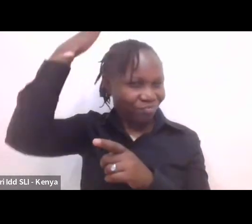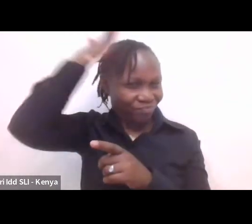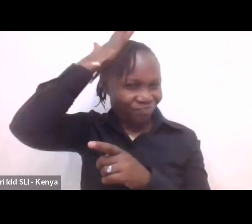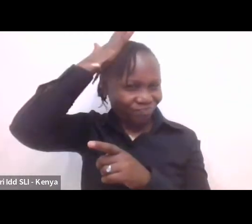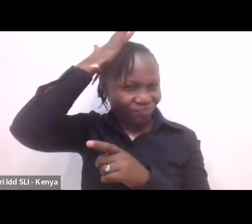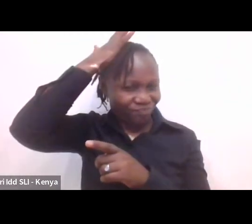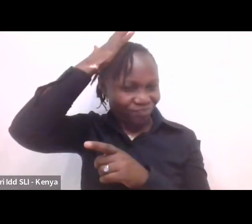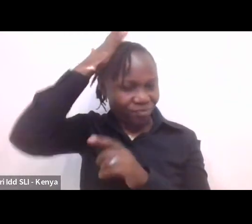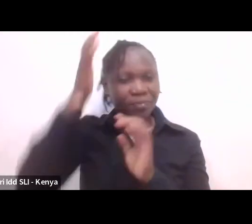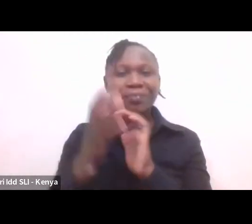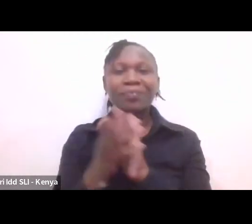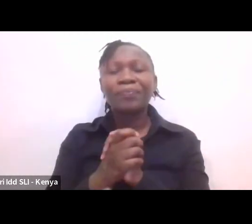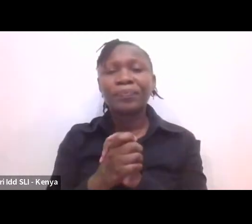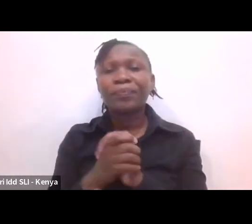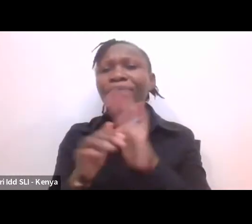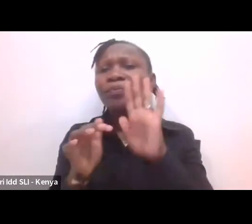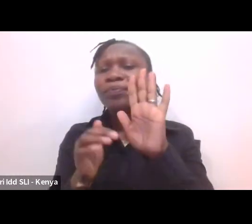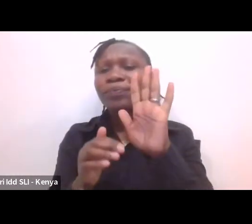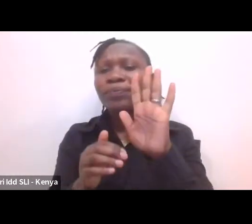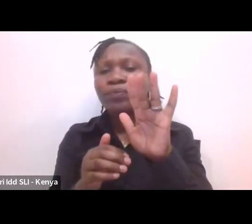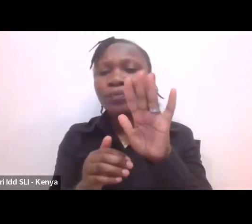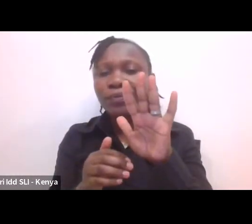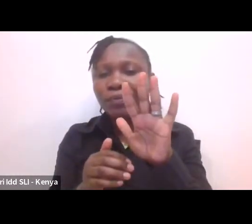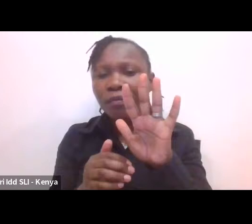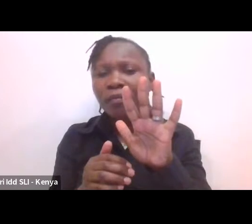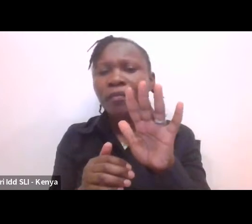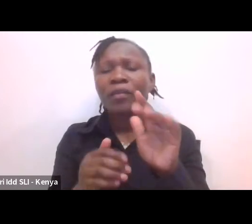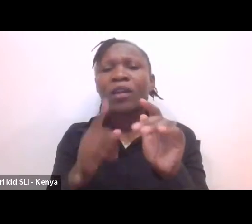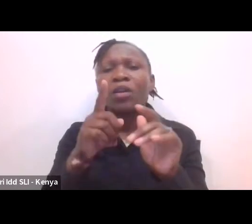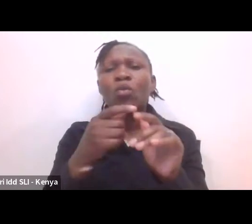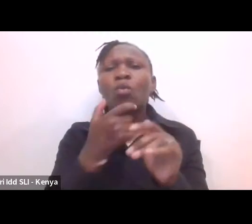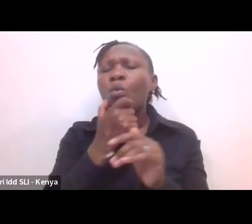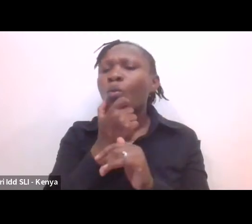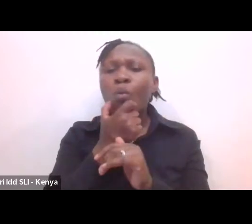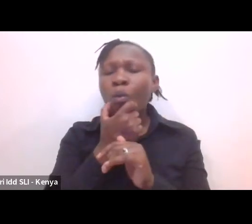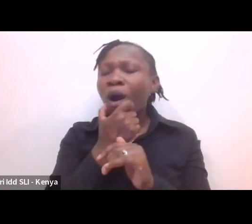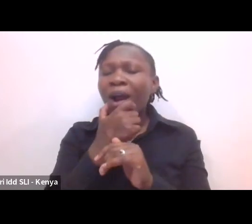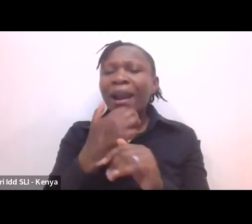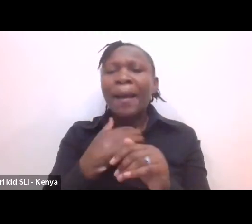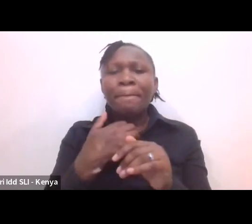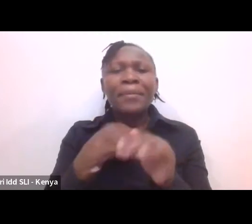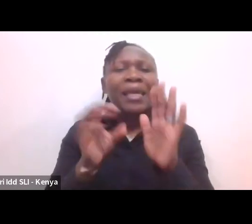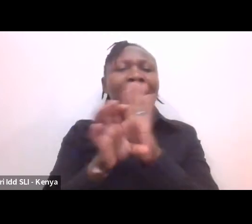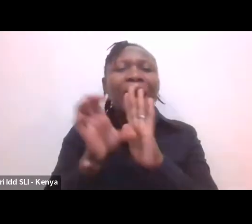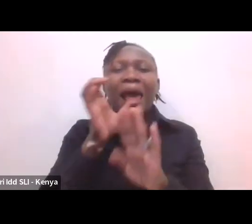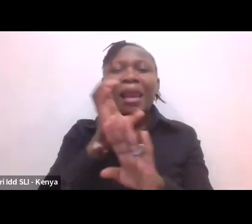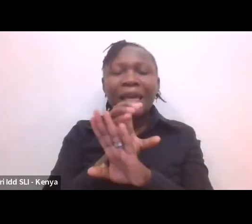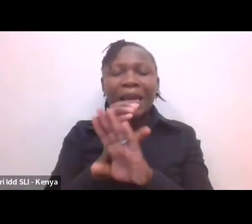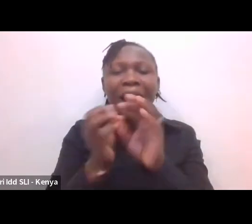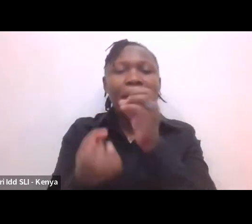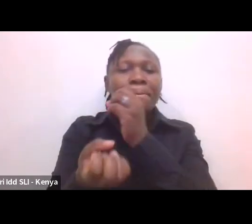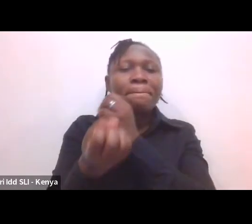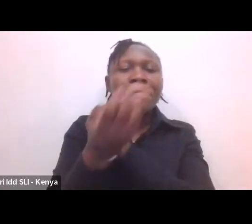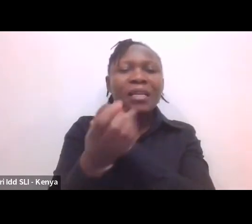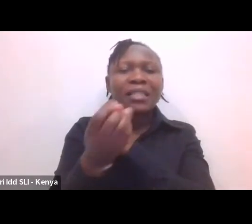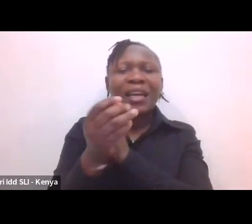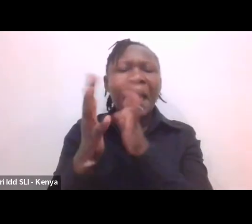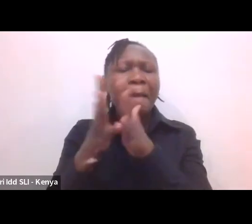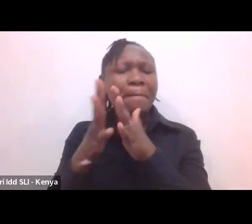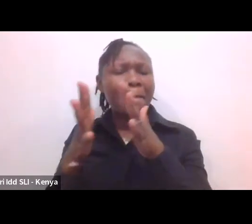Now, what you might regard as my crazily wide definition of curriculum has various implications.